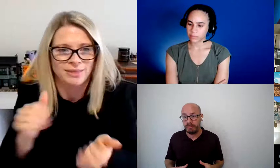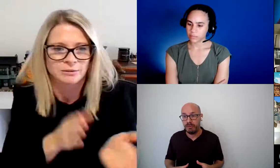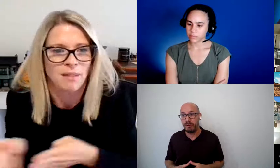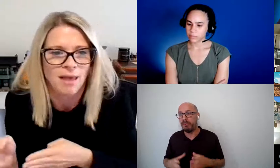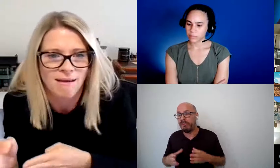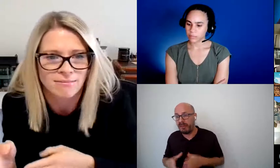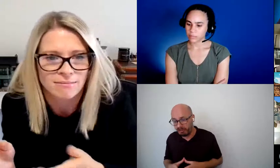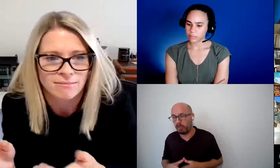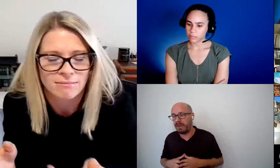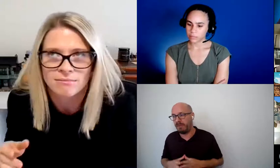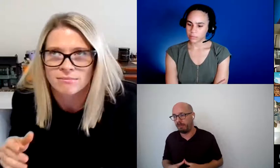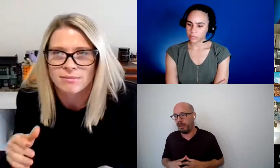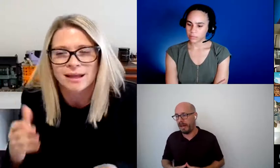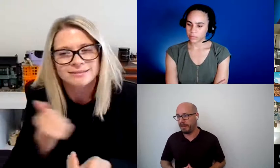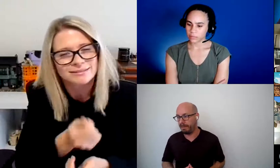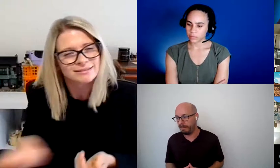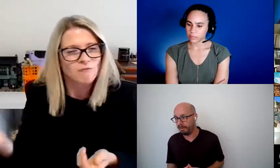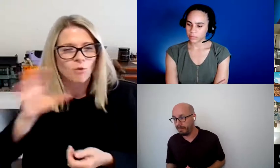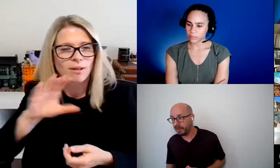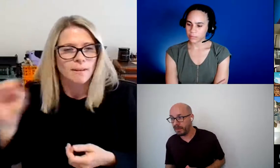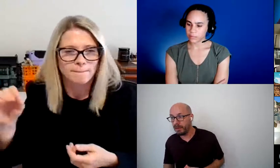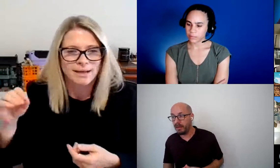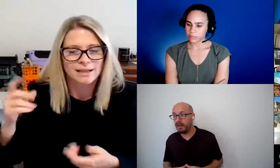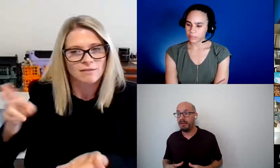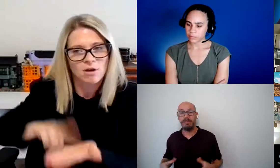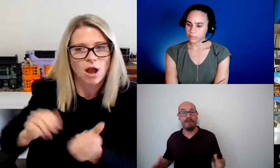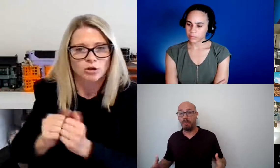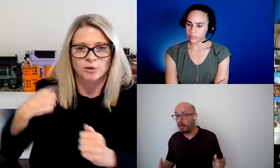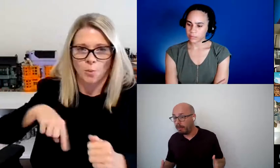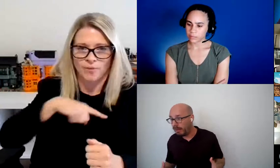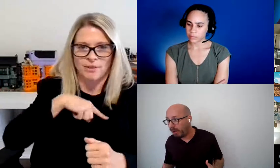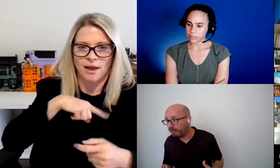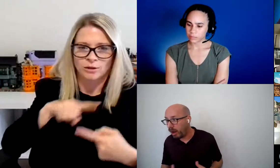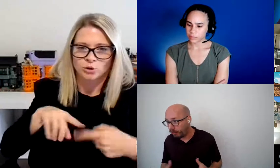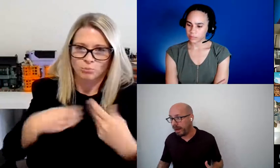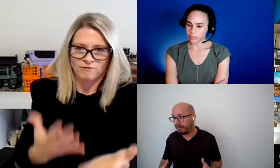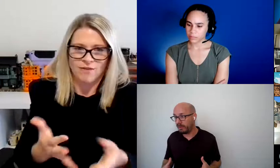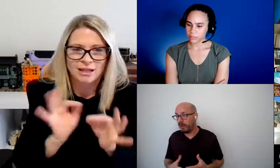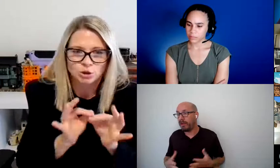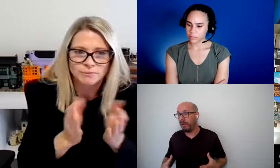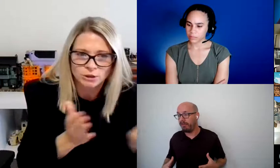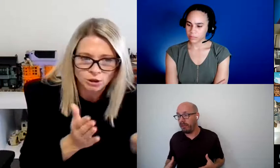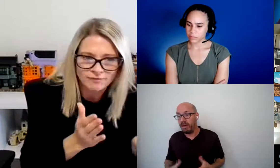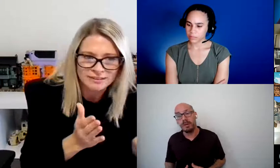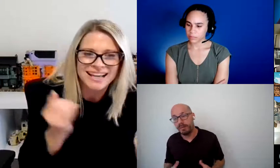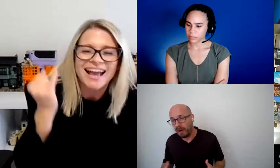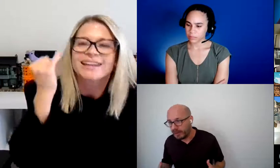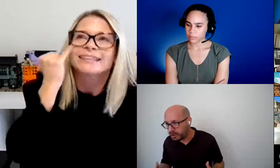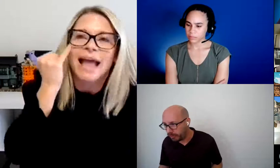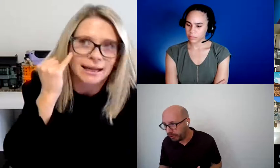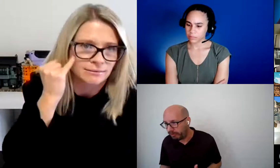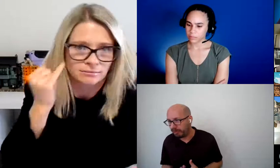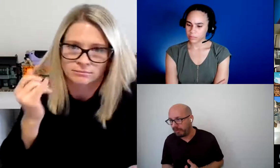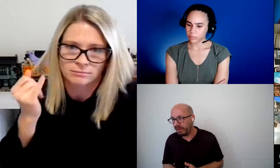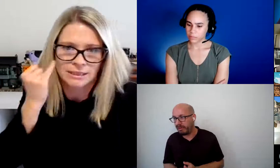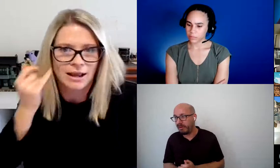to assist with this plan. Several companies have contracted with us to provide interpreting services